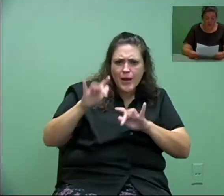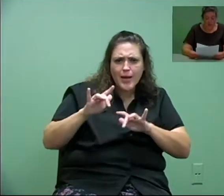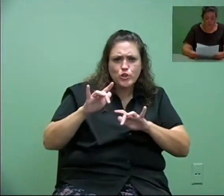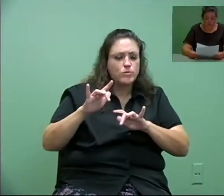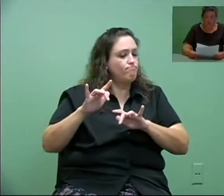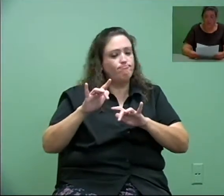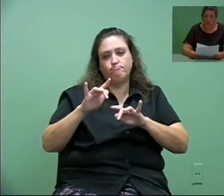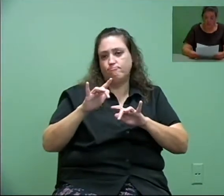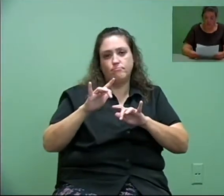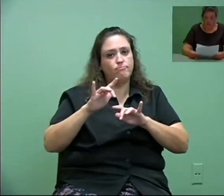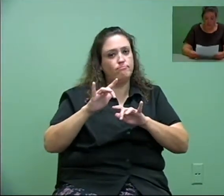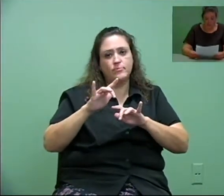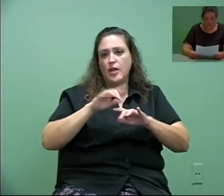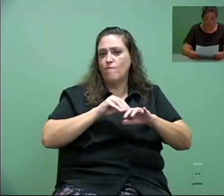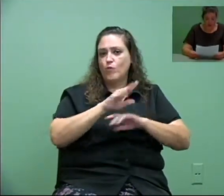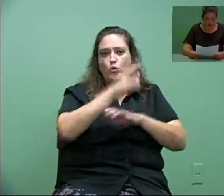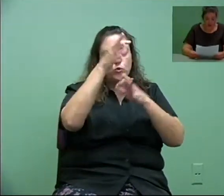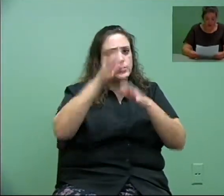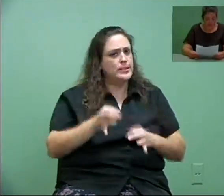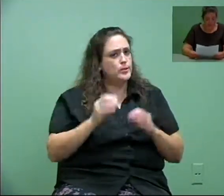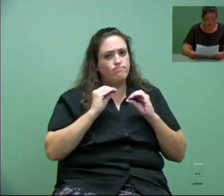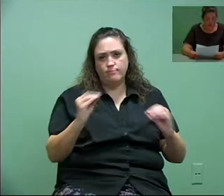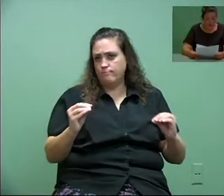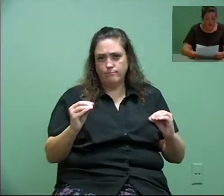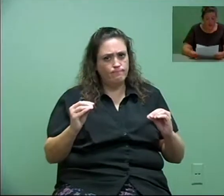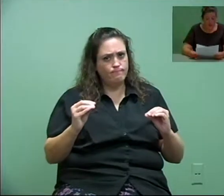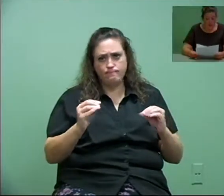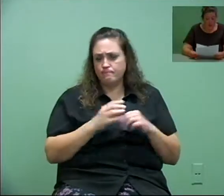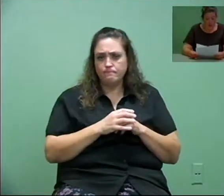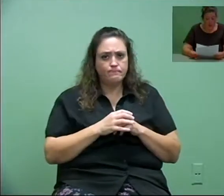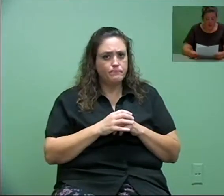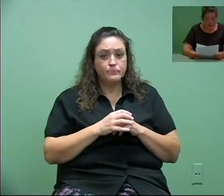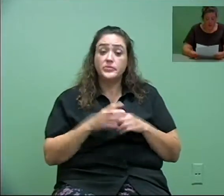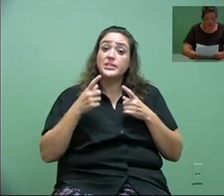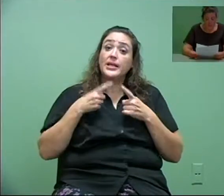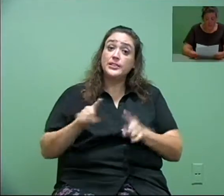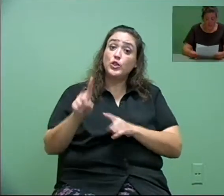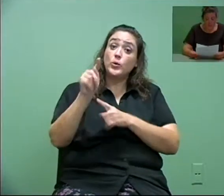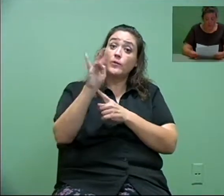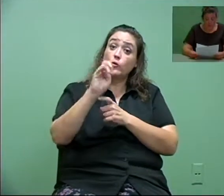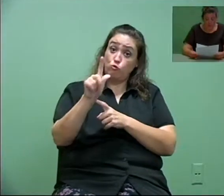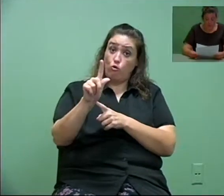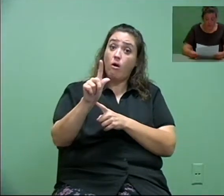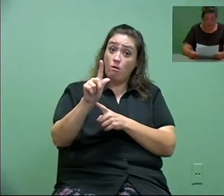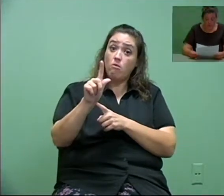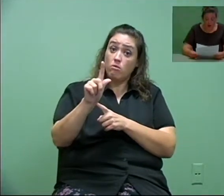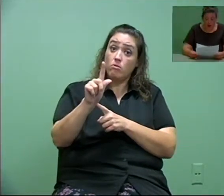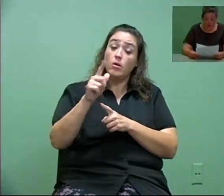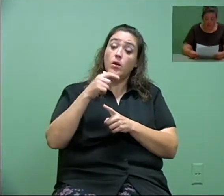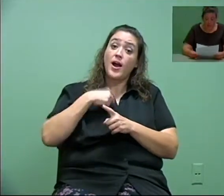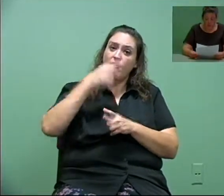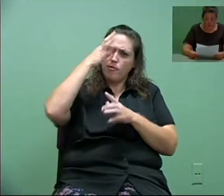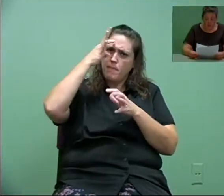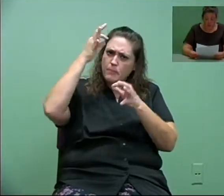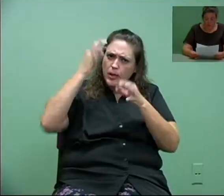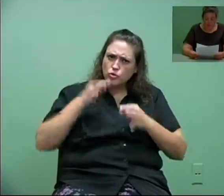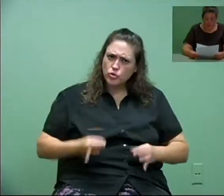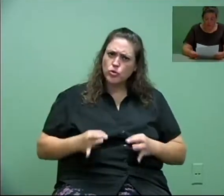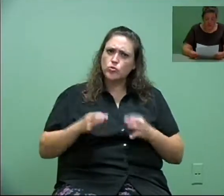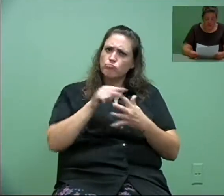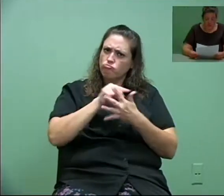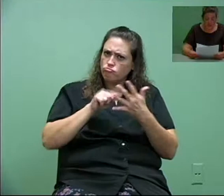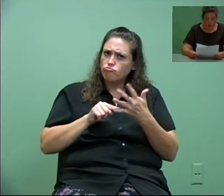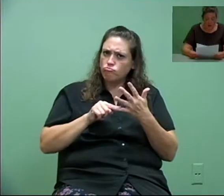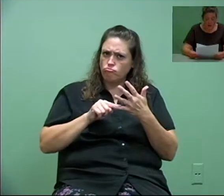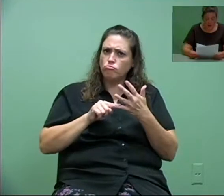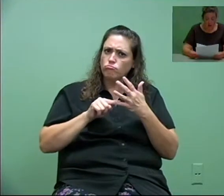other influence your decision in any way. During the trial, I have made certain rulings. I have made those